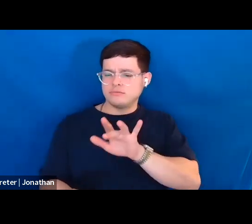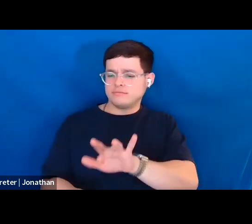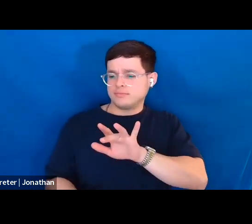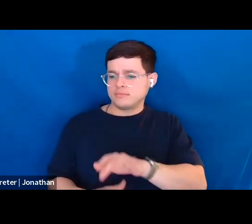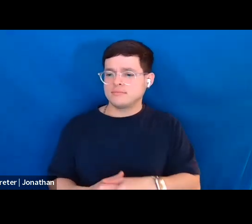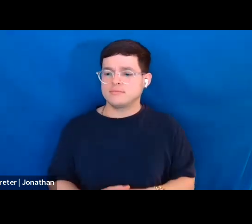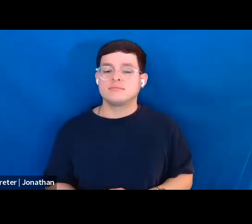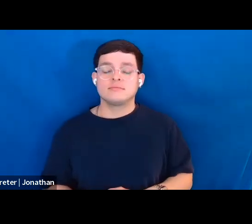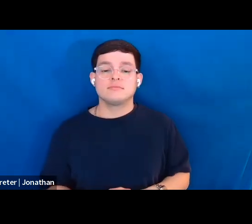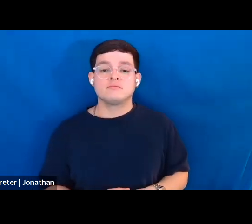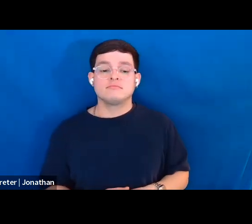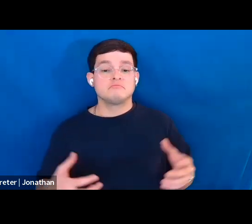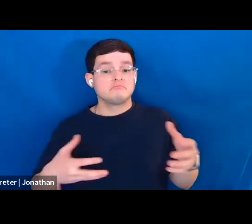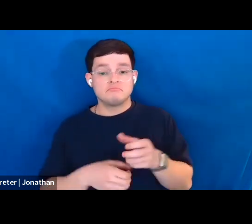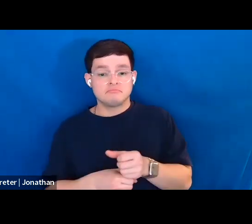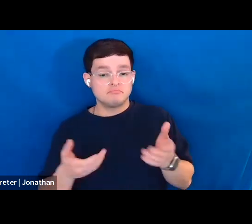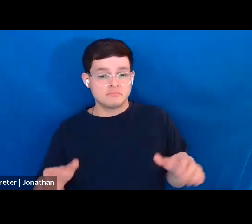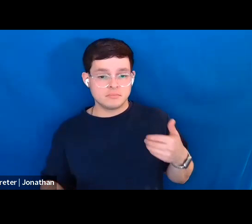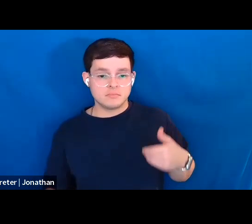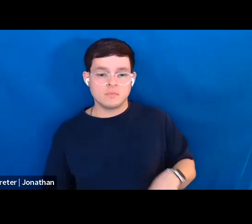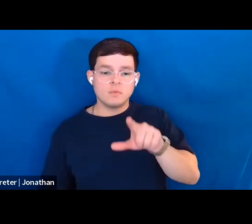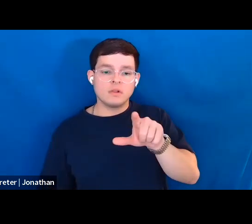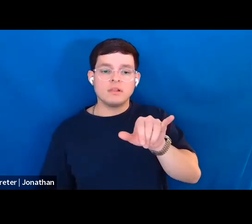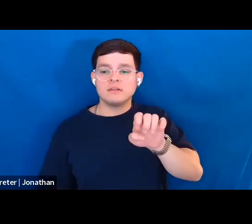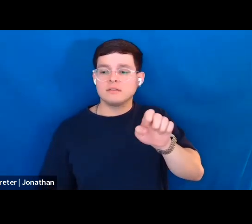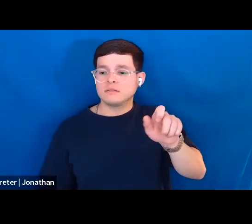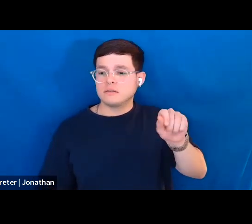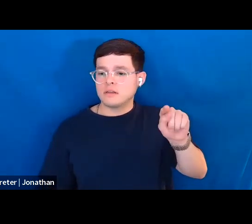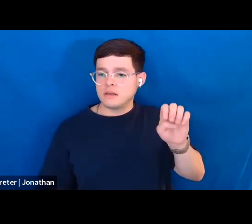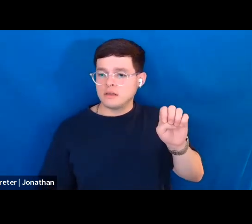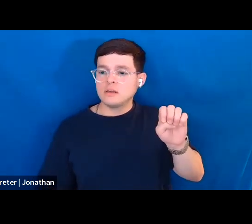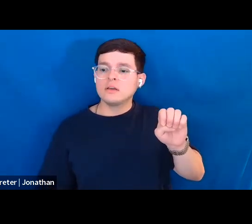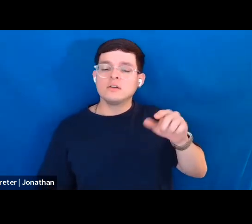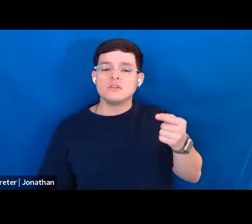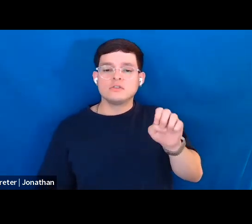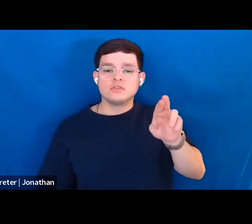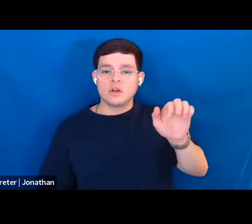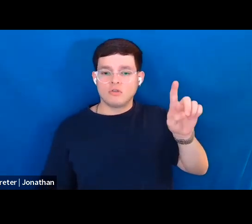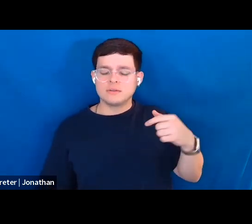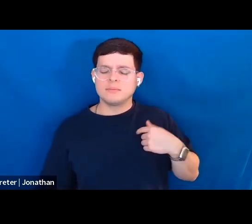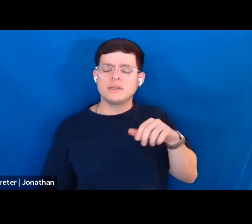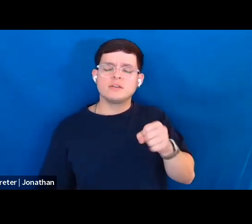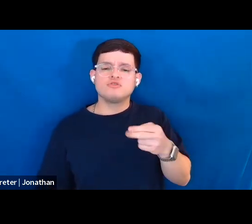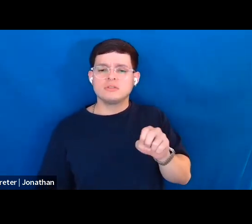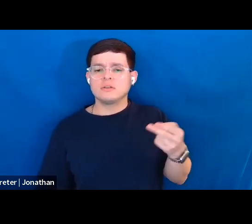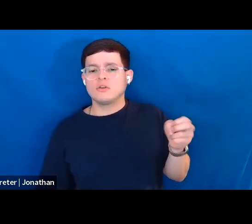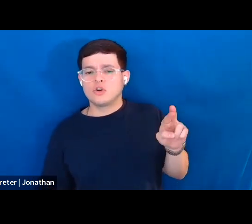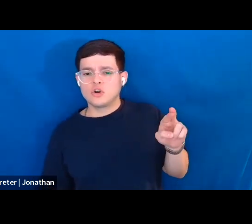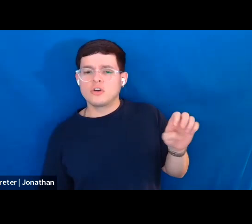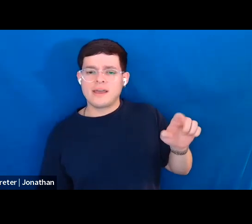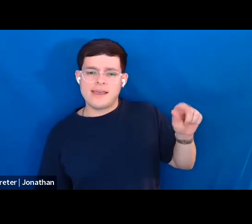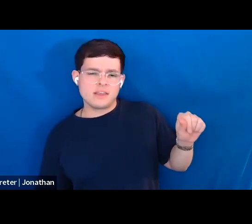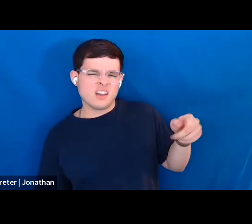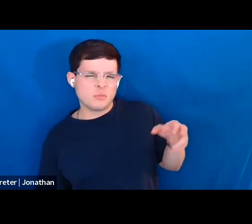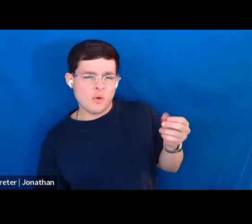With that, my name is Lisette Torres-Gerald, and I use she, her, ella pronouns. I